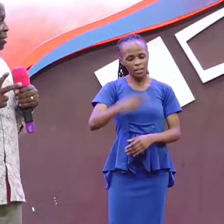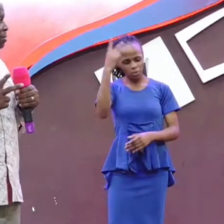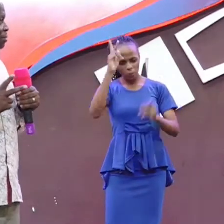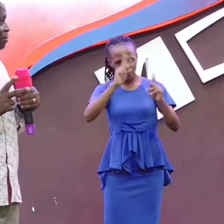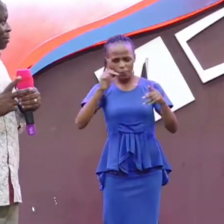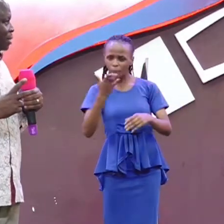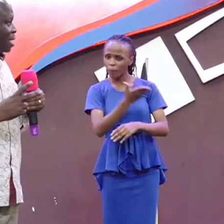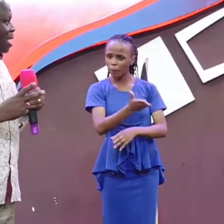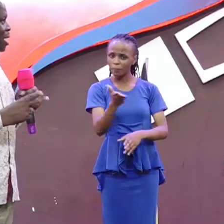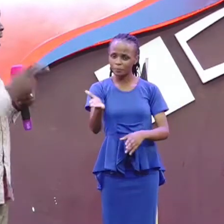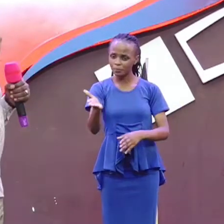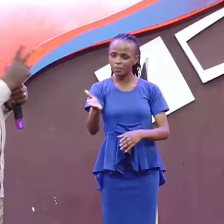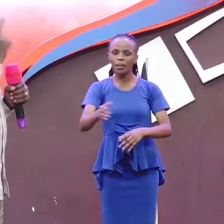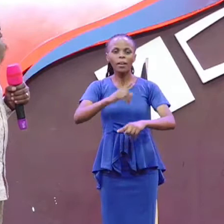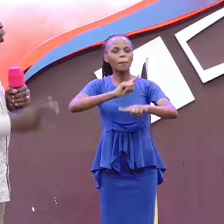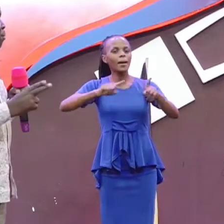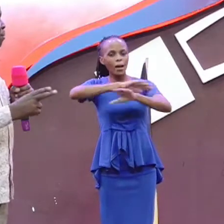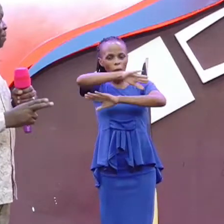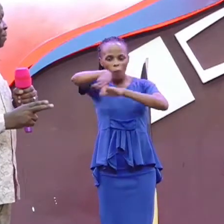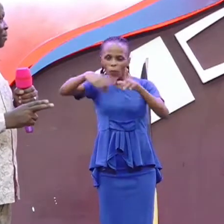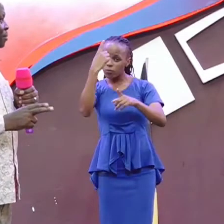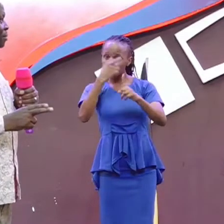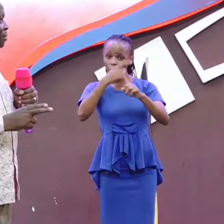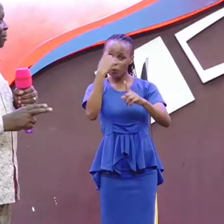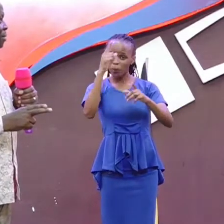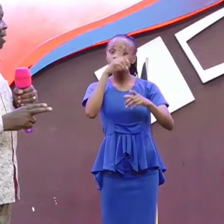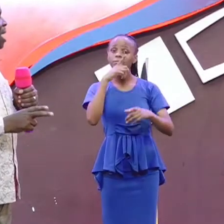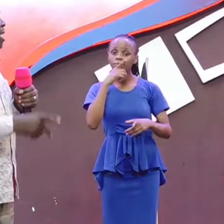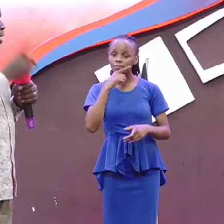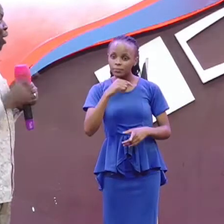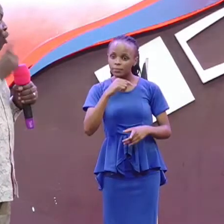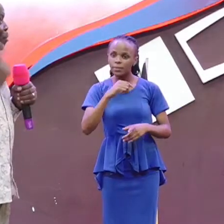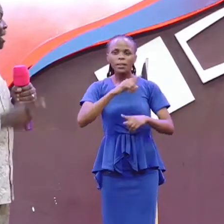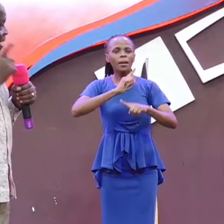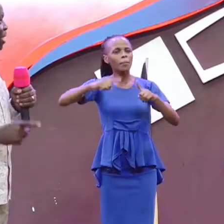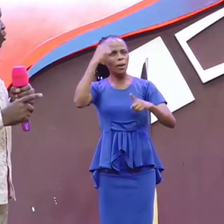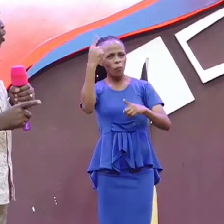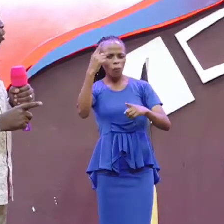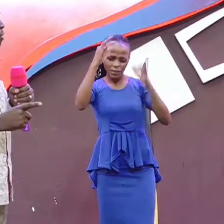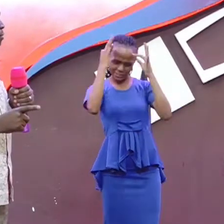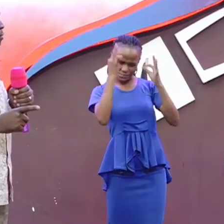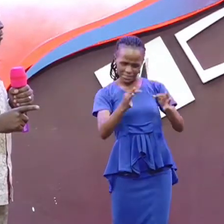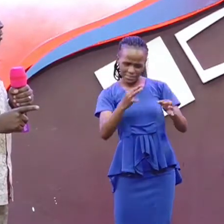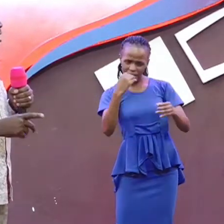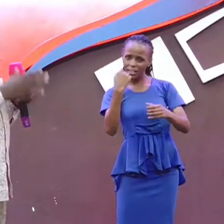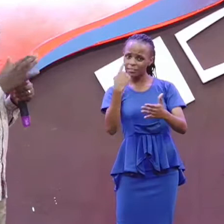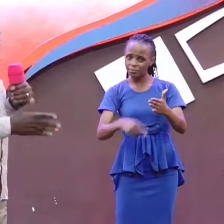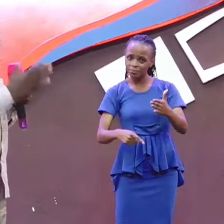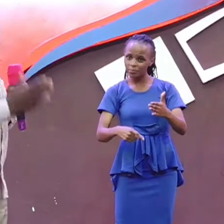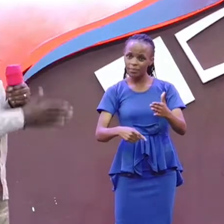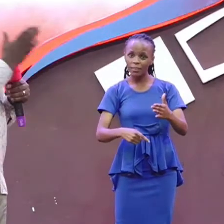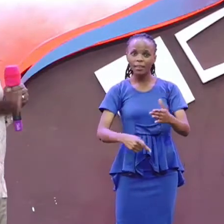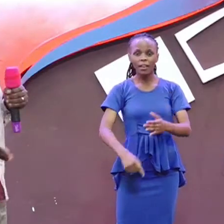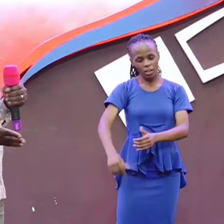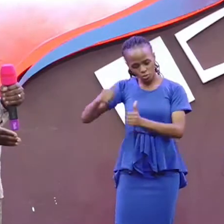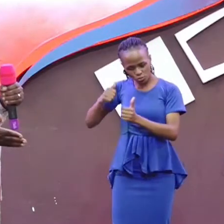babiri. There are two people. Naye nga bava mu muntu omu. From one man. Na yengo omu asazewo. But one had